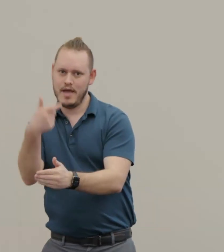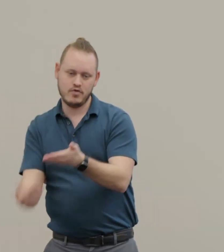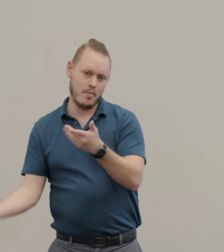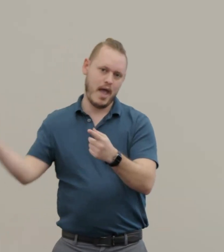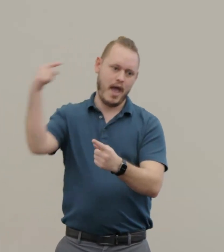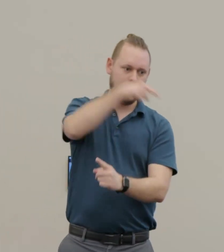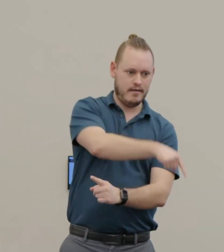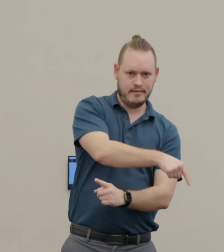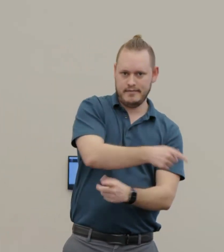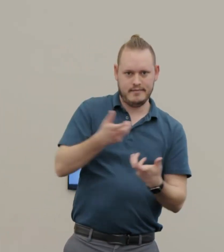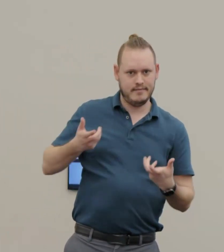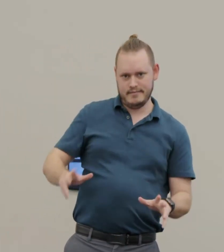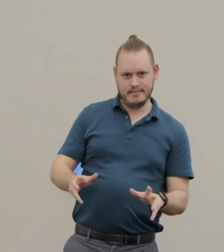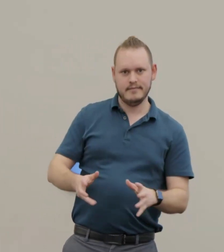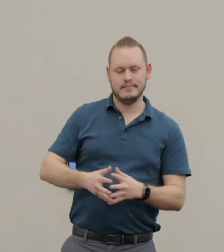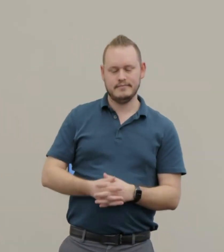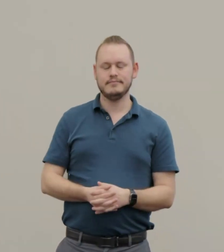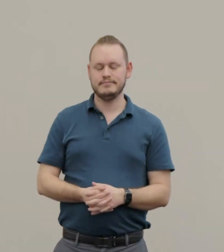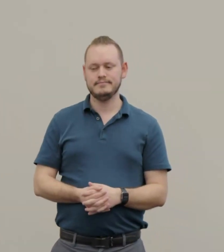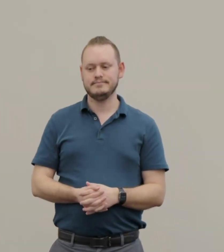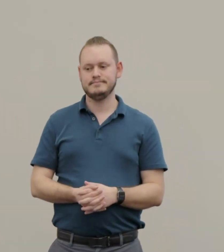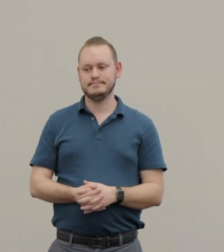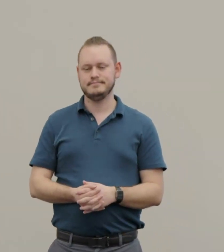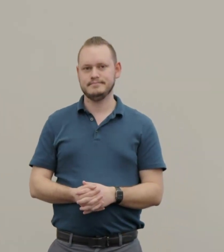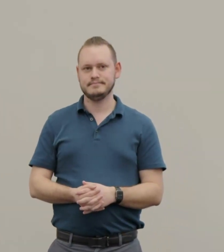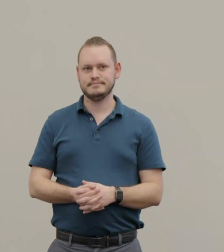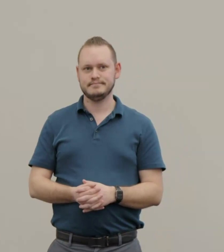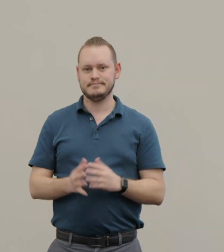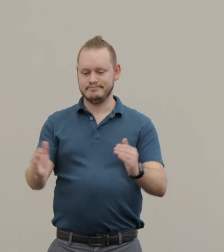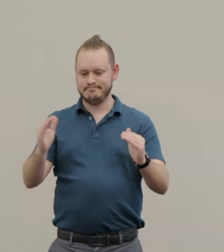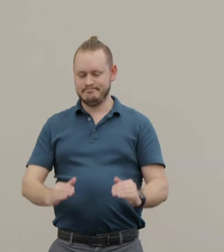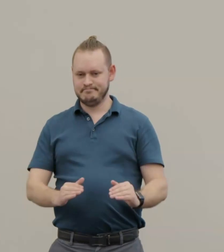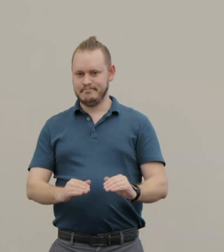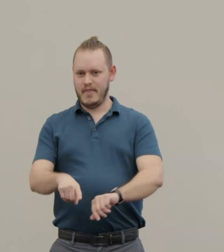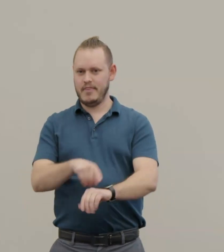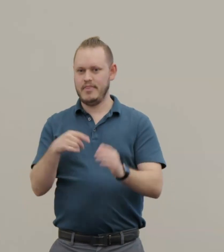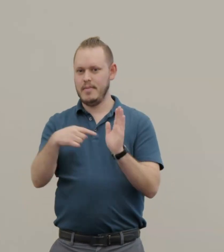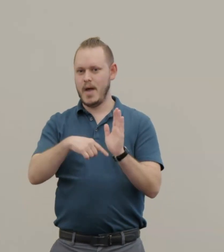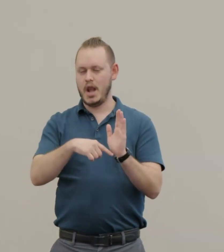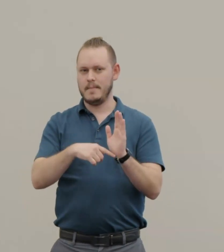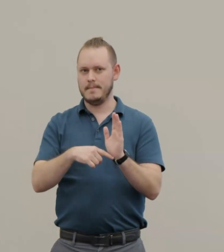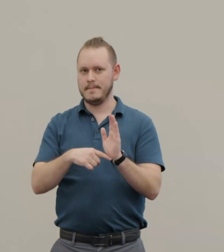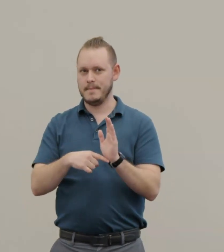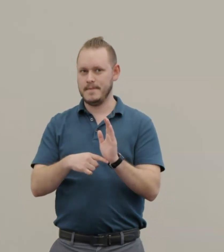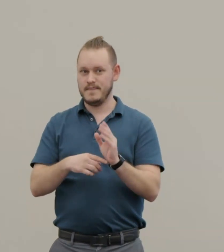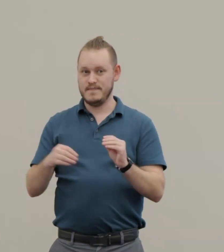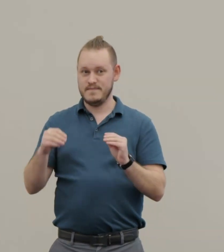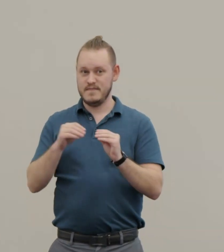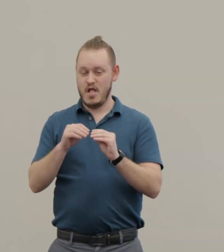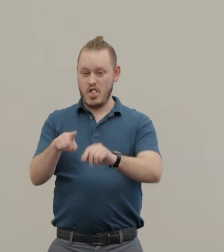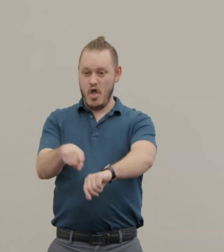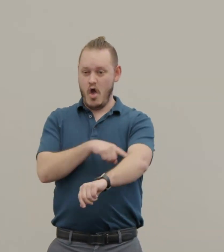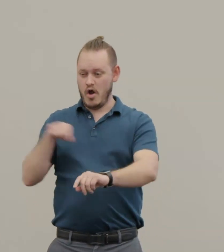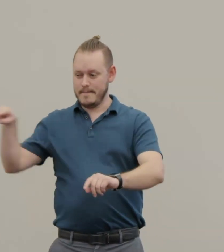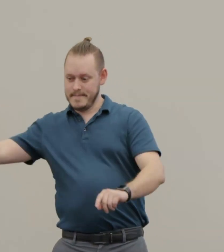we're compliant, right? The note at the bottom here, the longer the line backwards in this process,